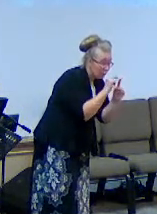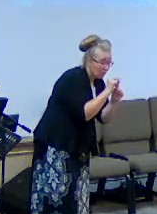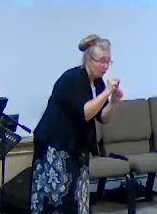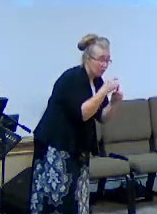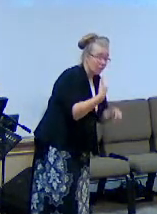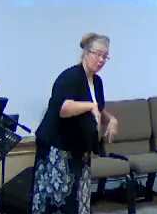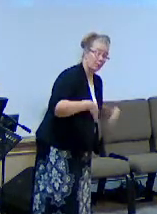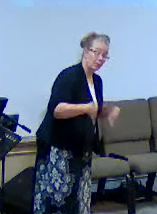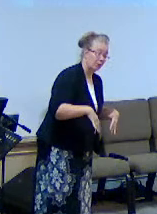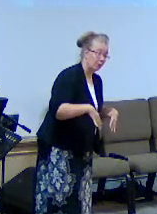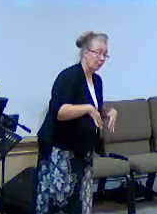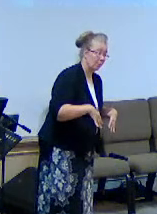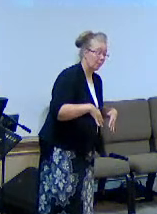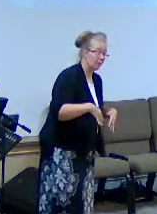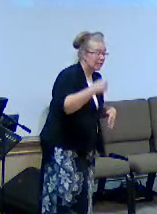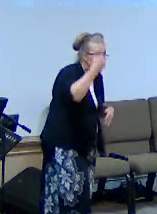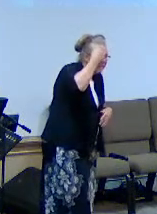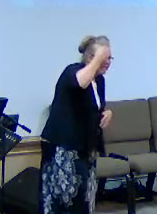At least